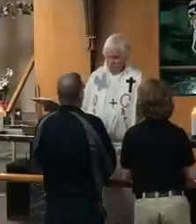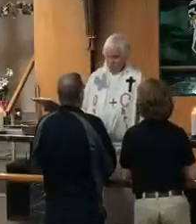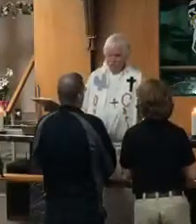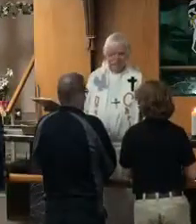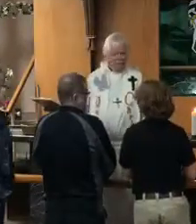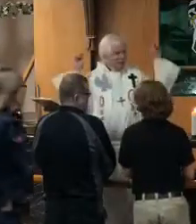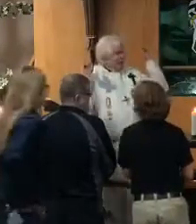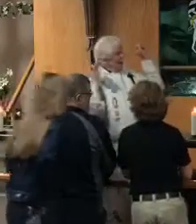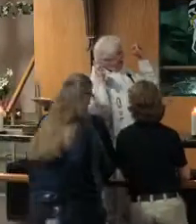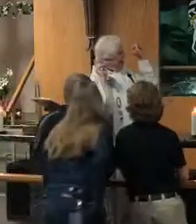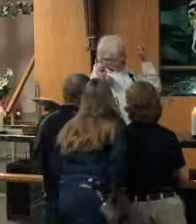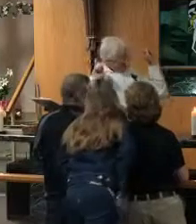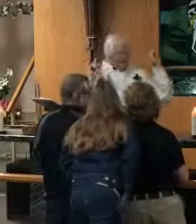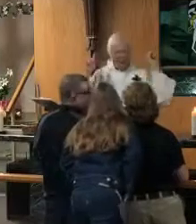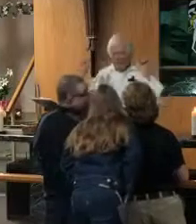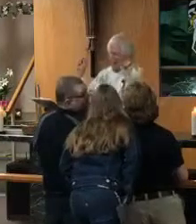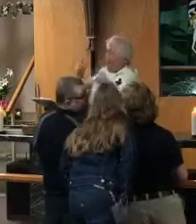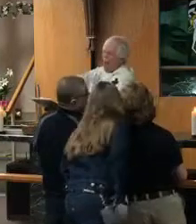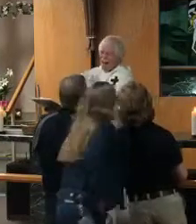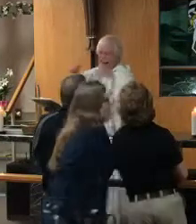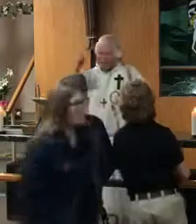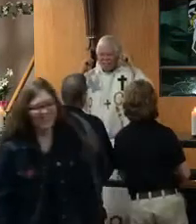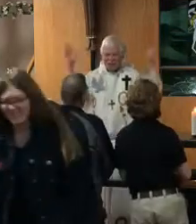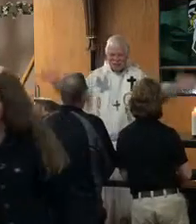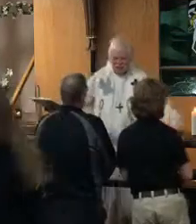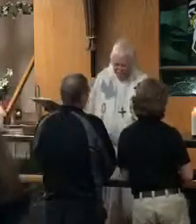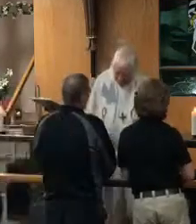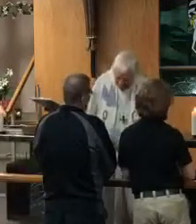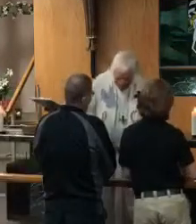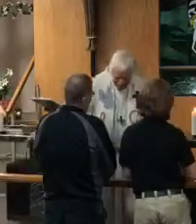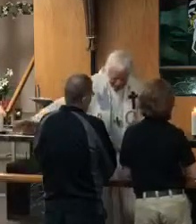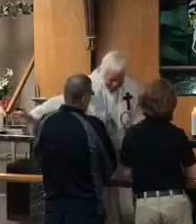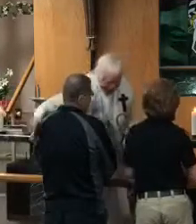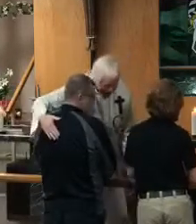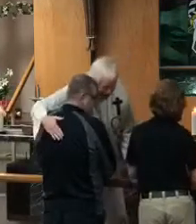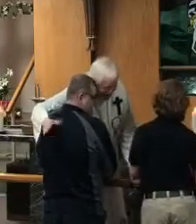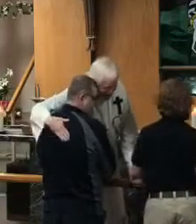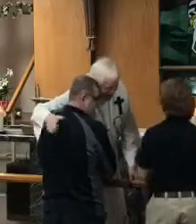He is risen. He is risen indeed. Hallelujah.